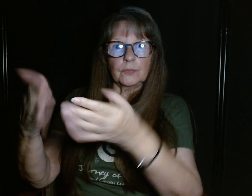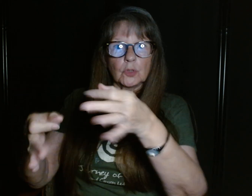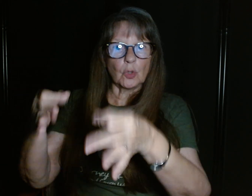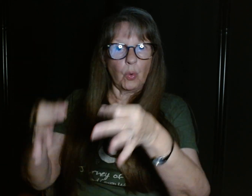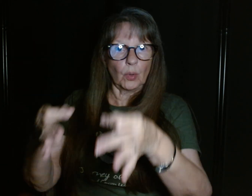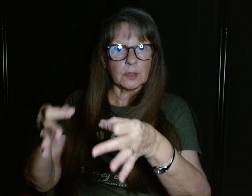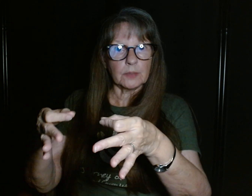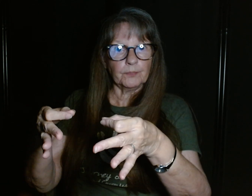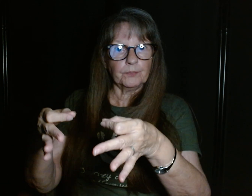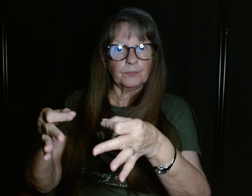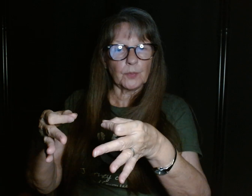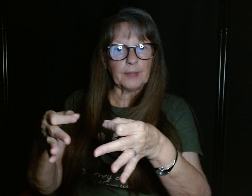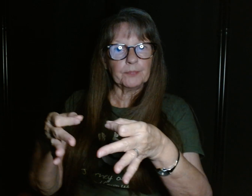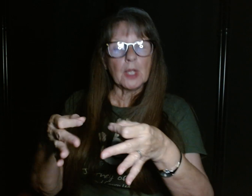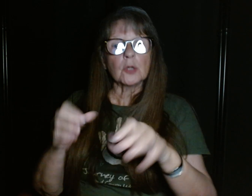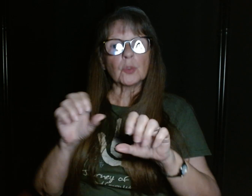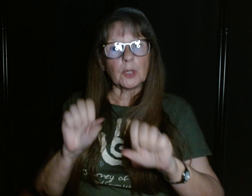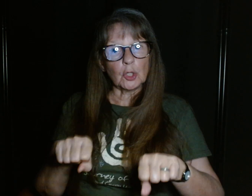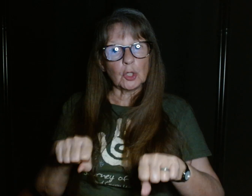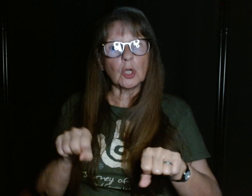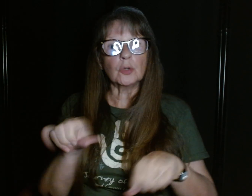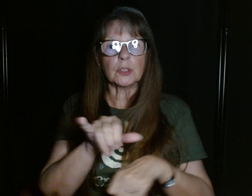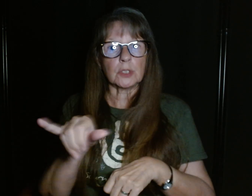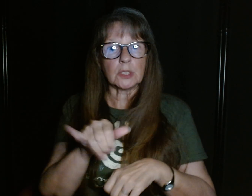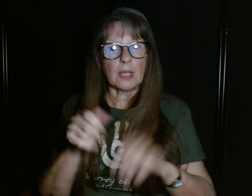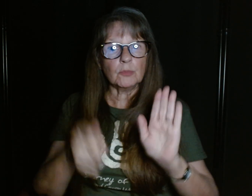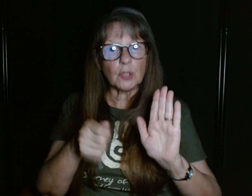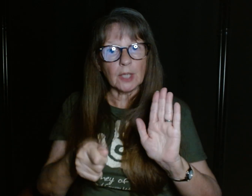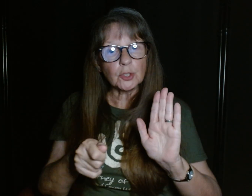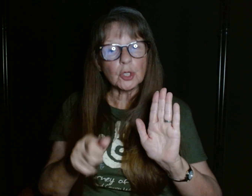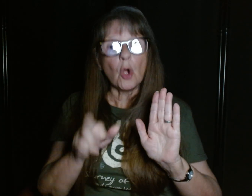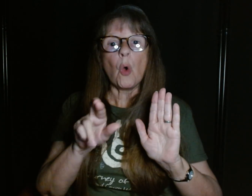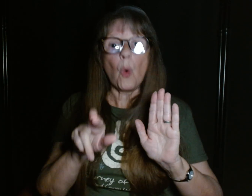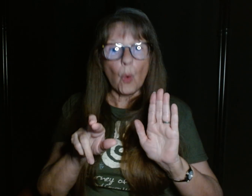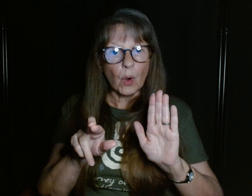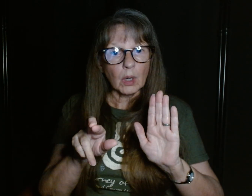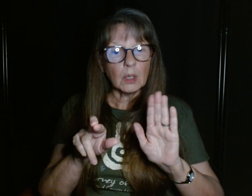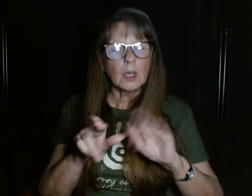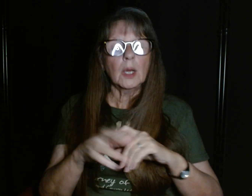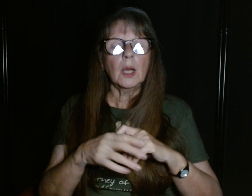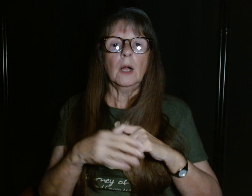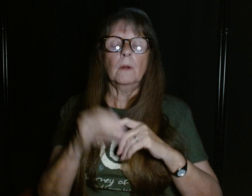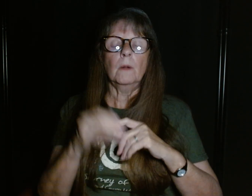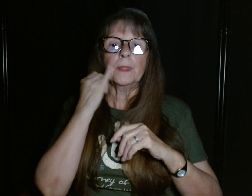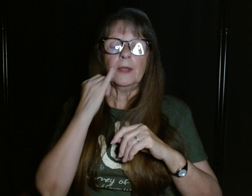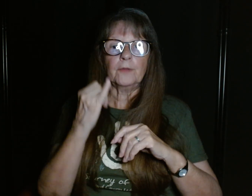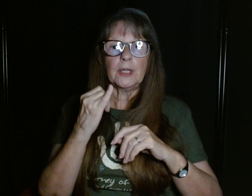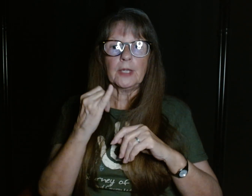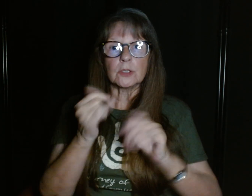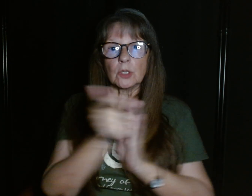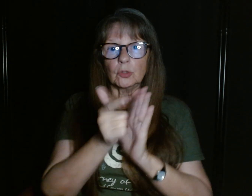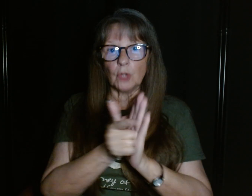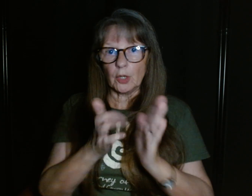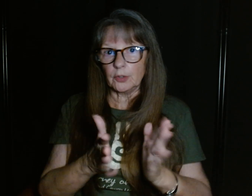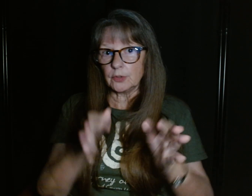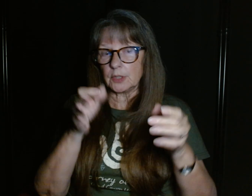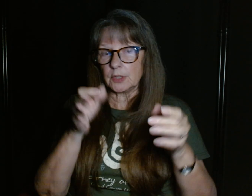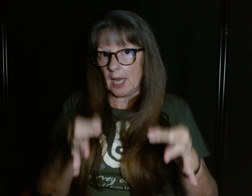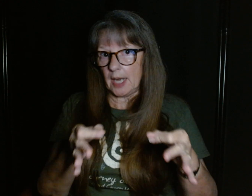to court, right? So it could go to the same judge, or if his lawyer